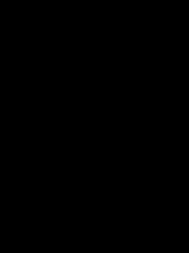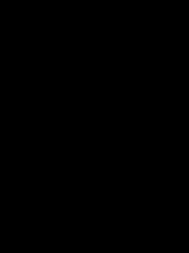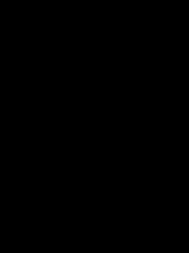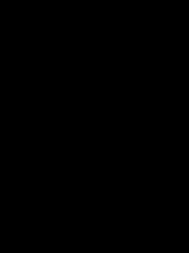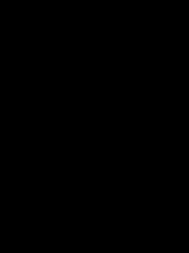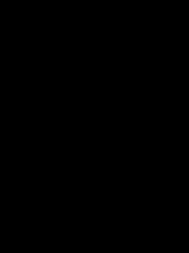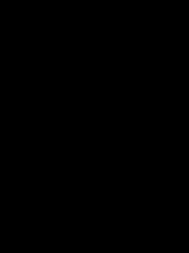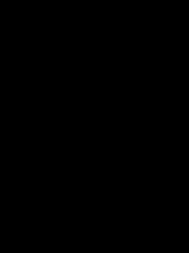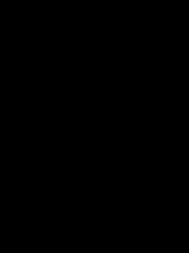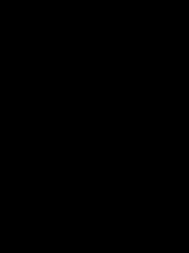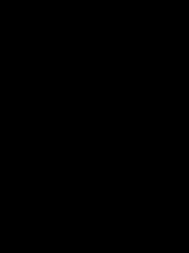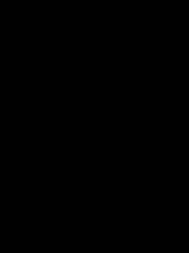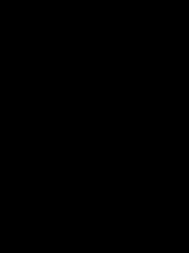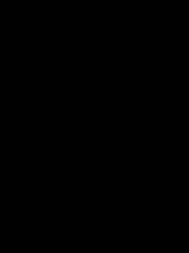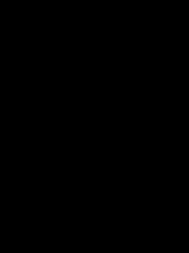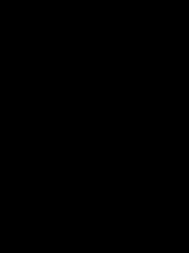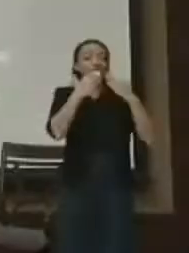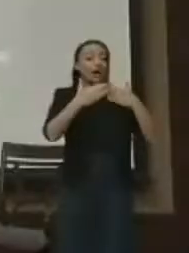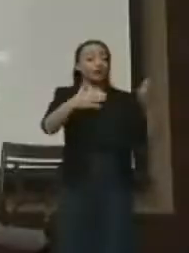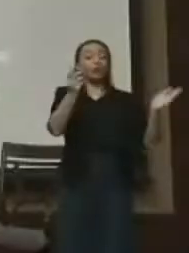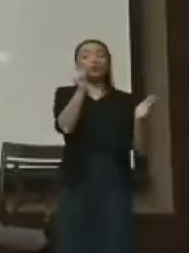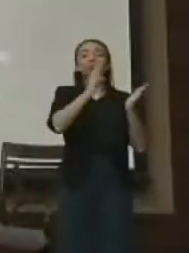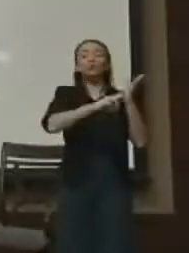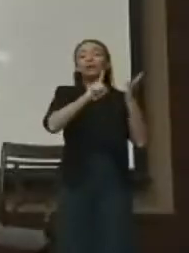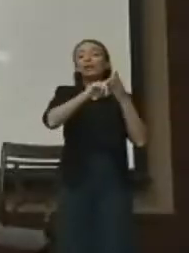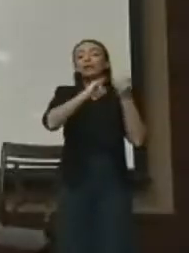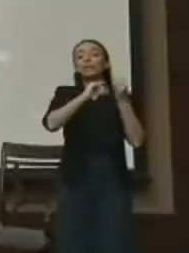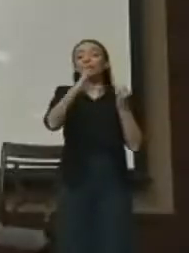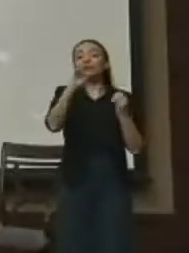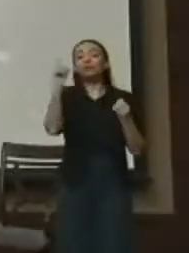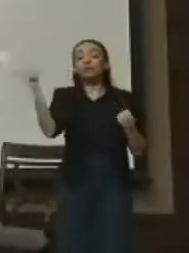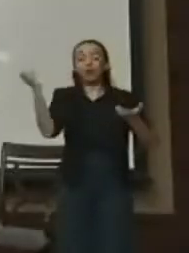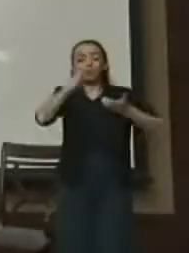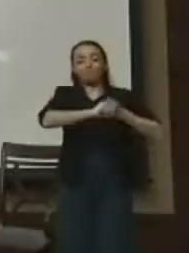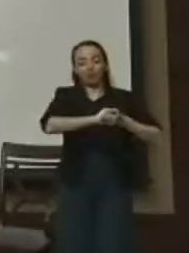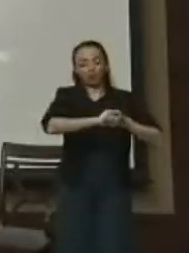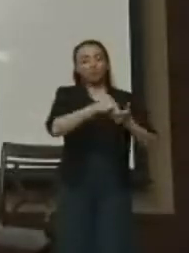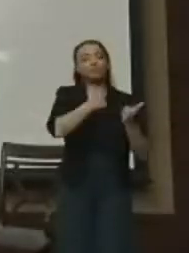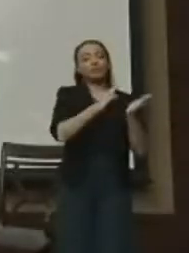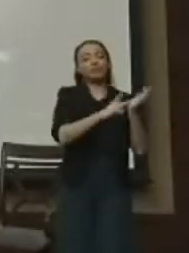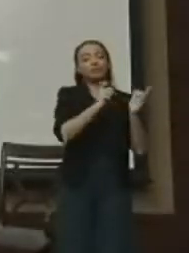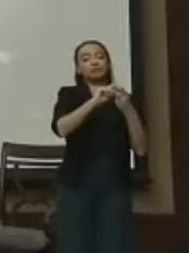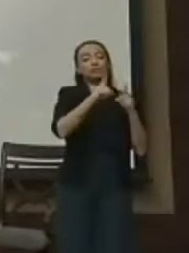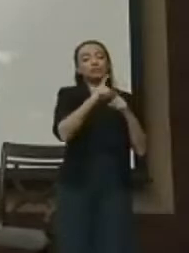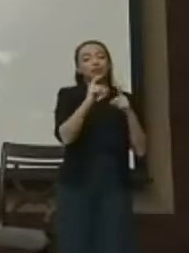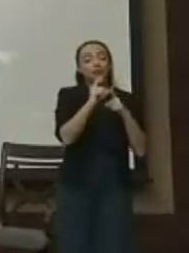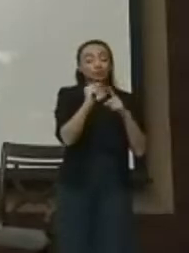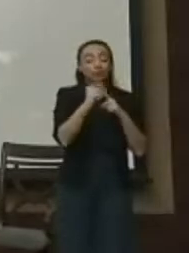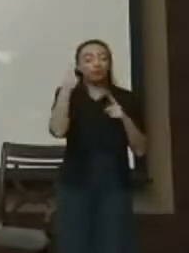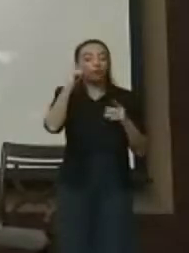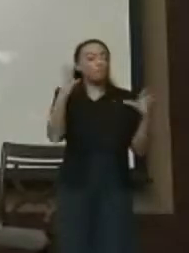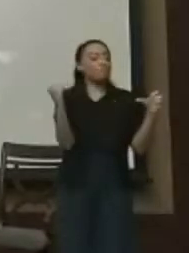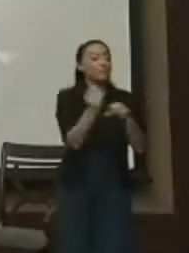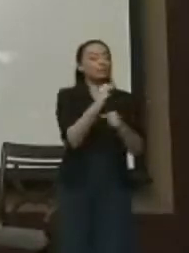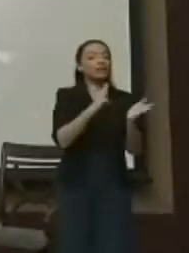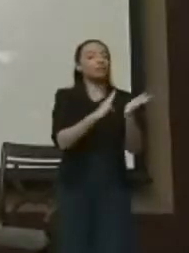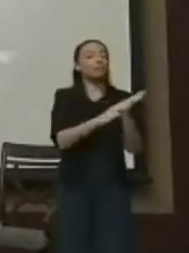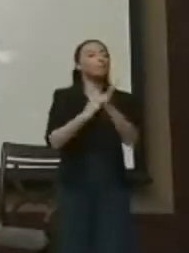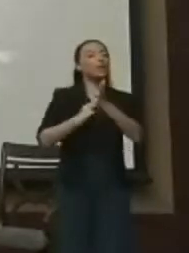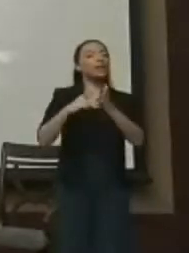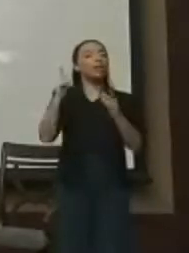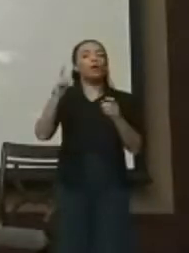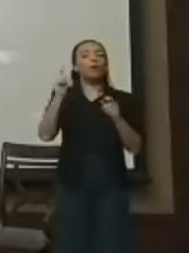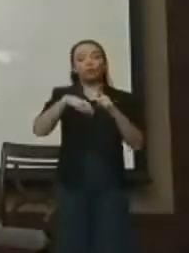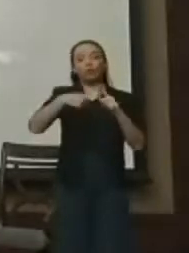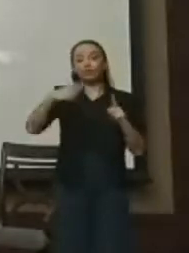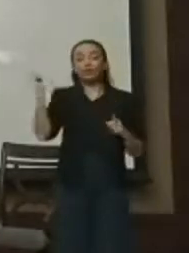We are happy to announce that UNESCO is partnering with NCPDP for the Missing Millions campaign, and we have a message from